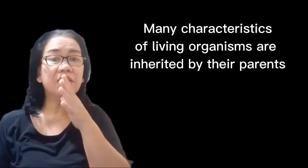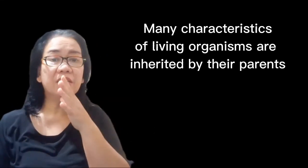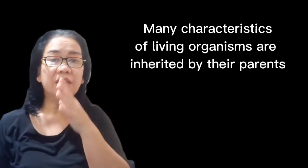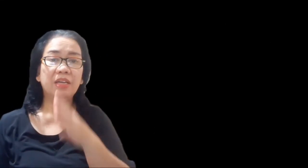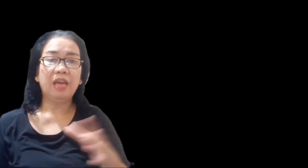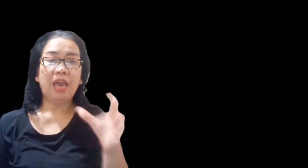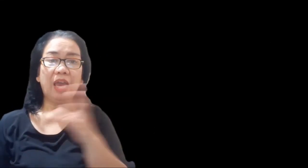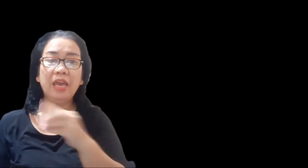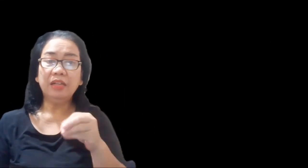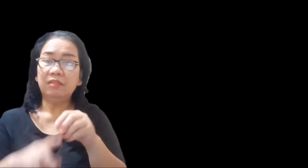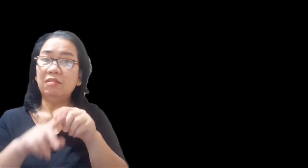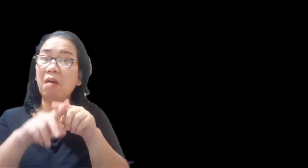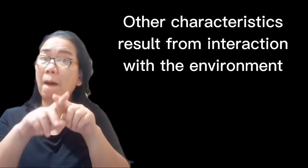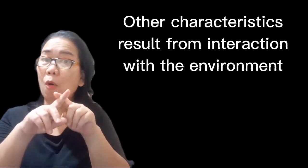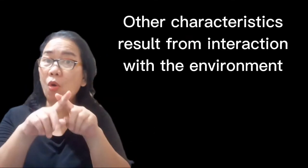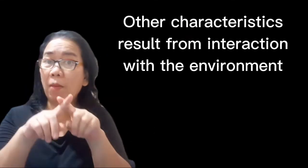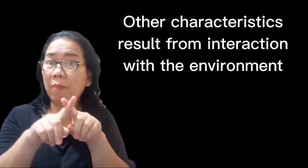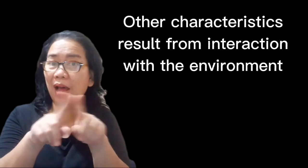parents